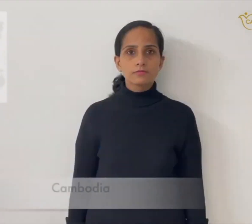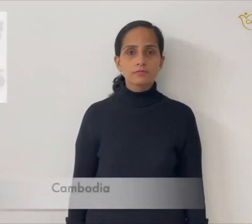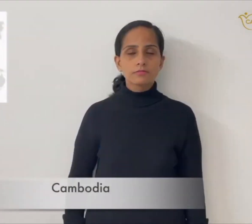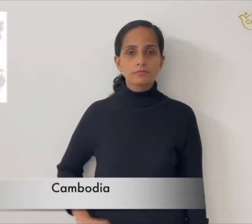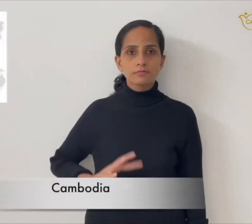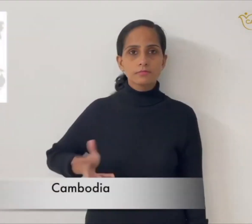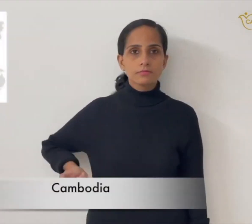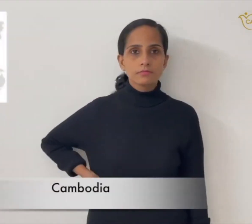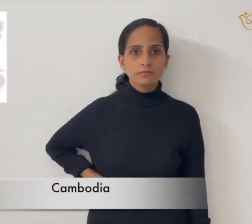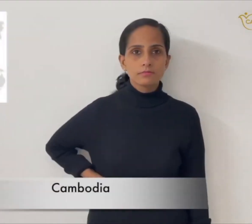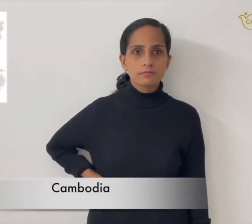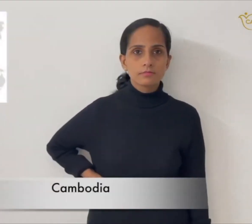Cambodia,